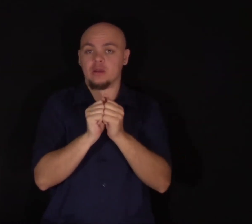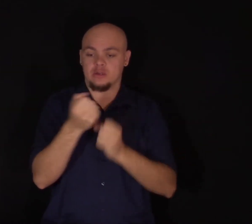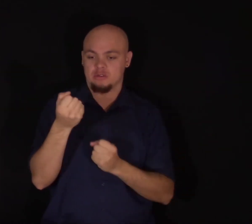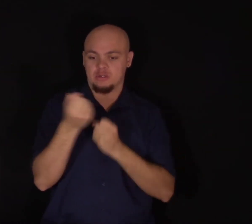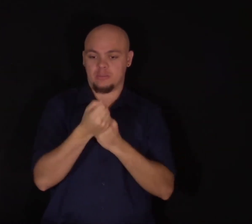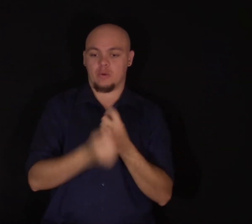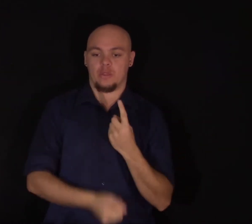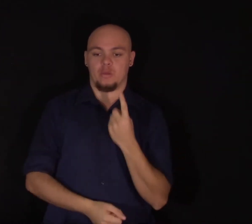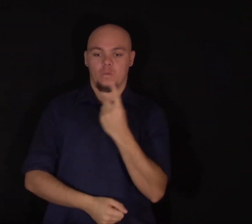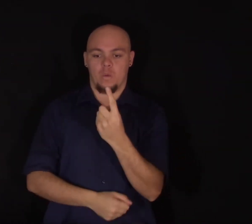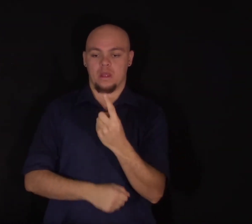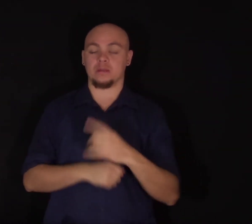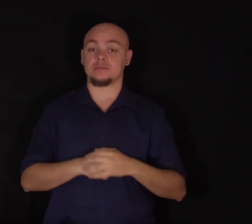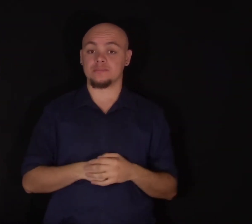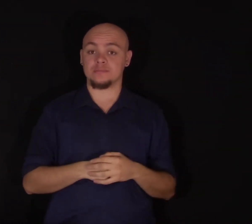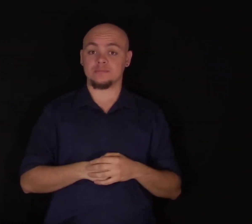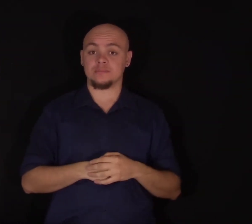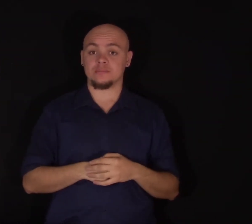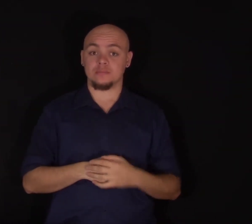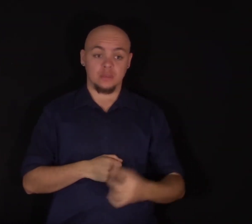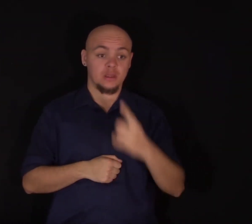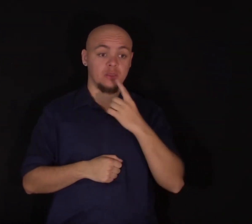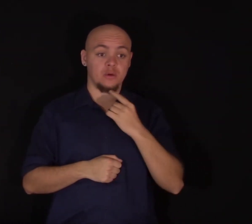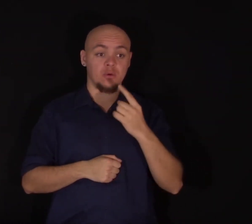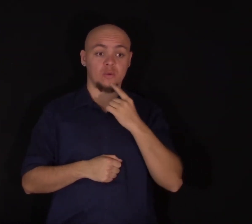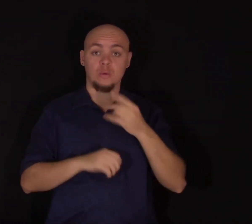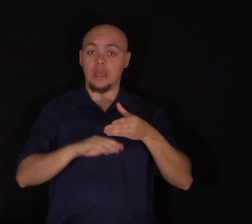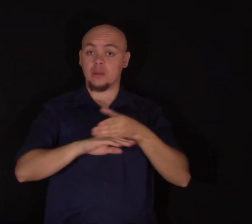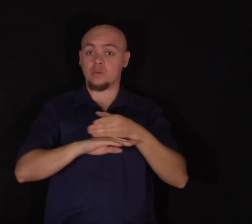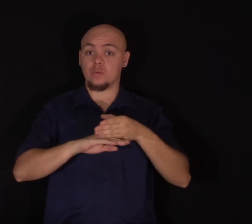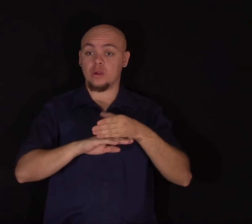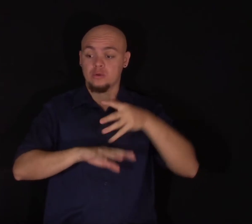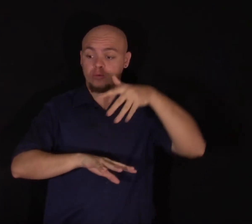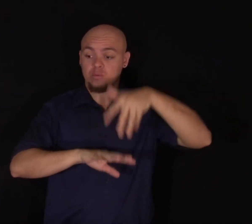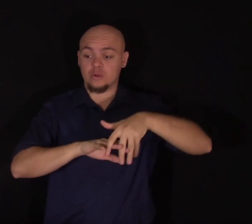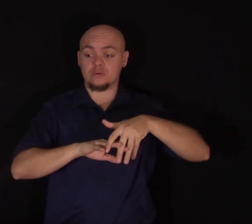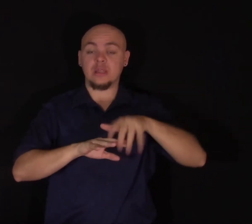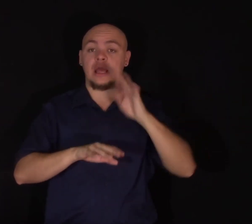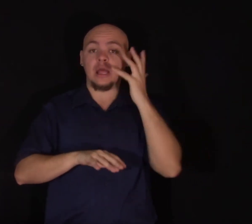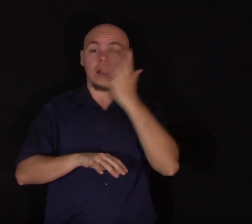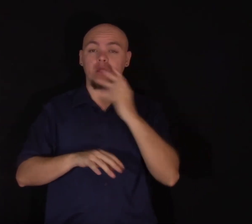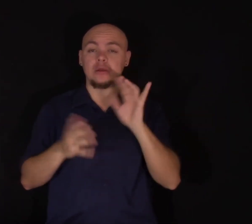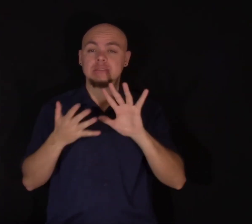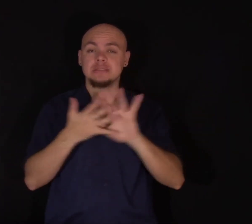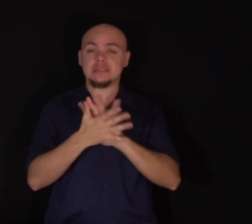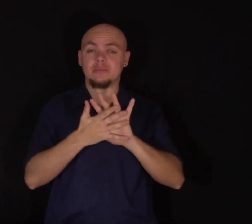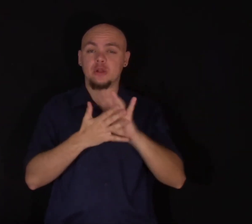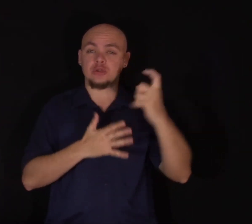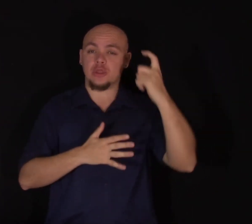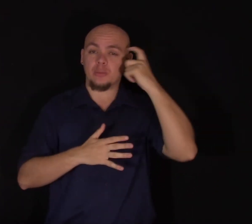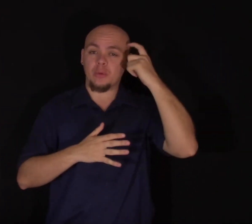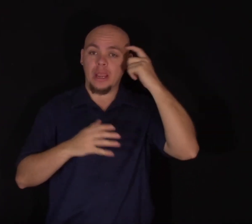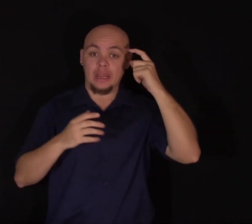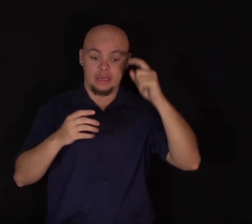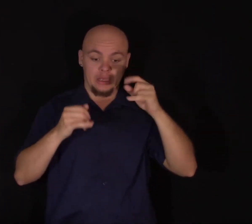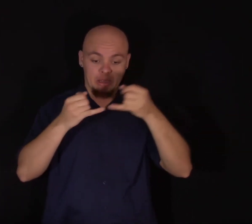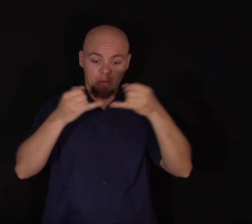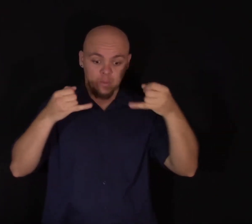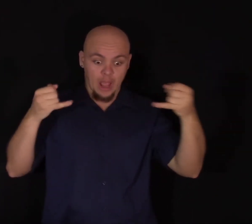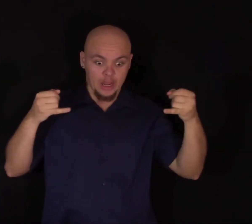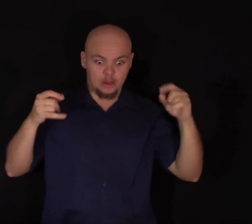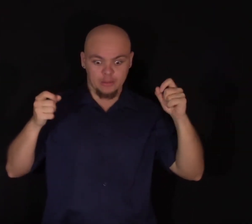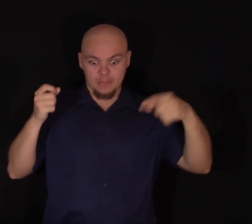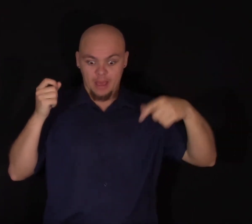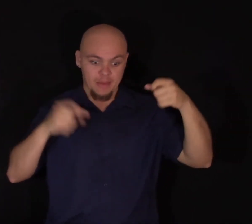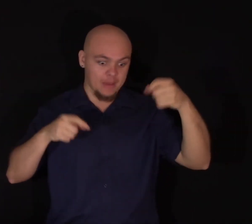Now, when I think of what the roots of a redwood tree look like, it's sort of what I imagine the brain might look like, as synapses are wiring and things are